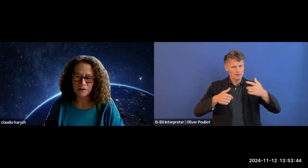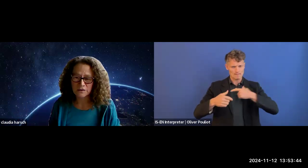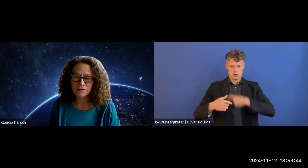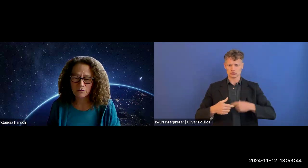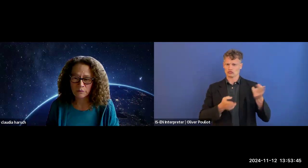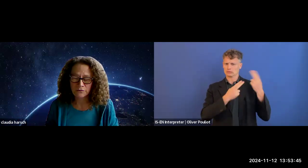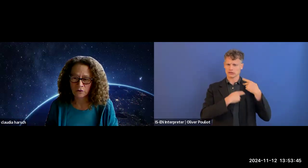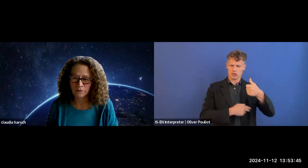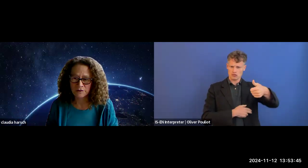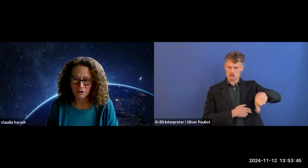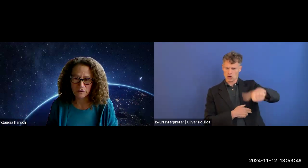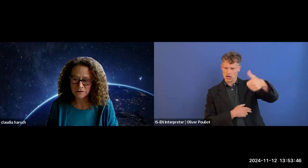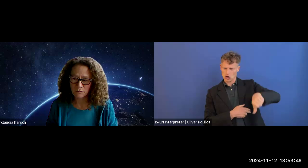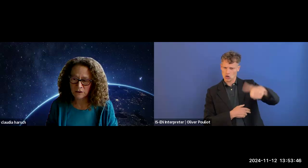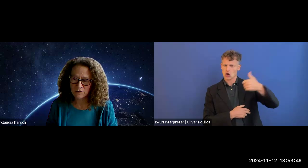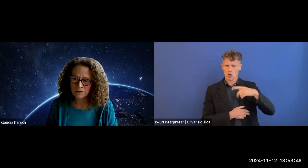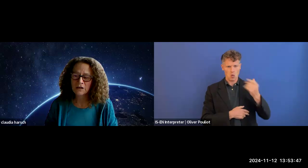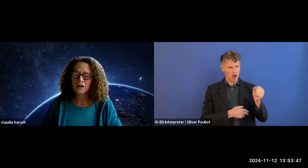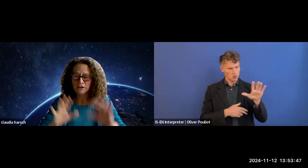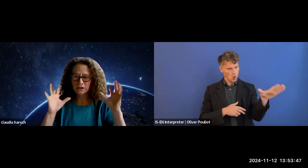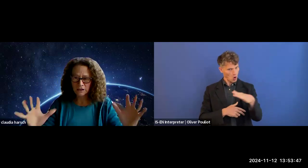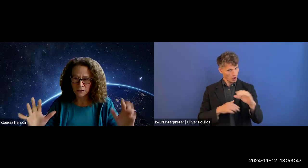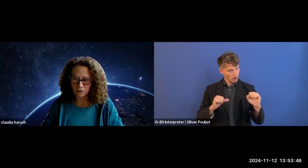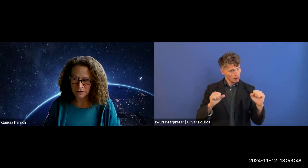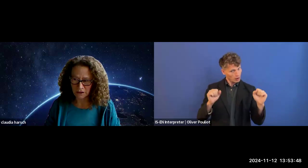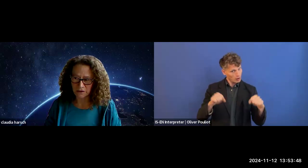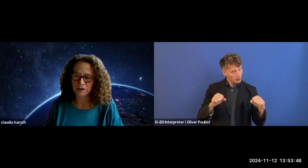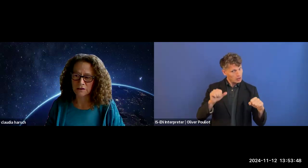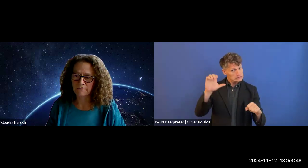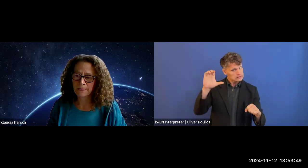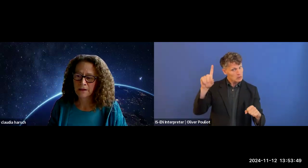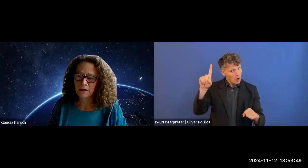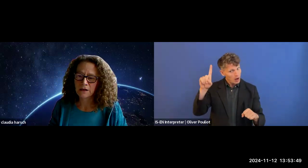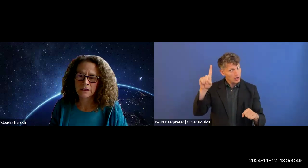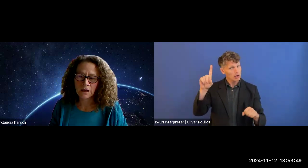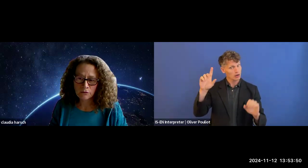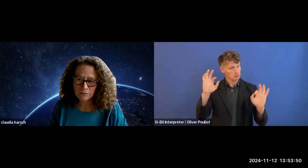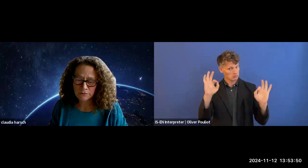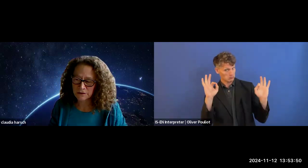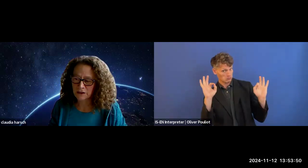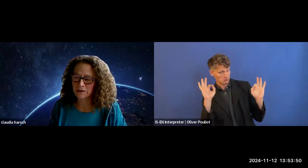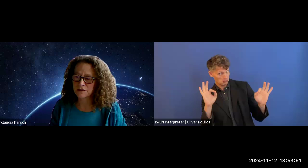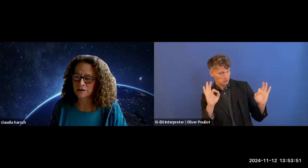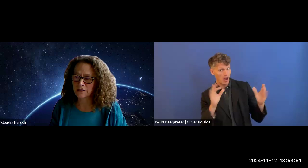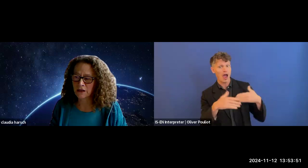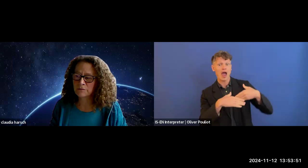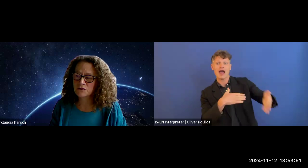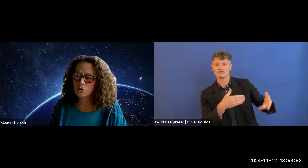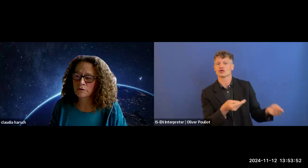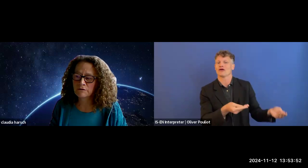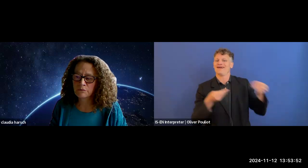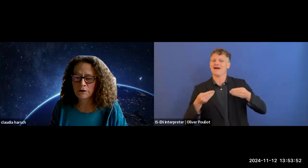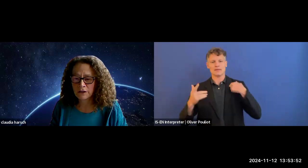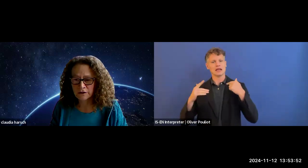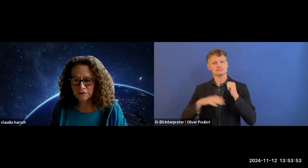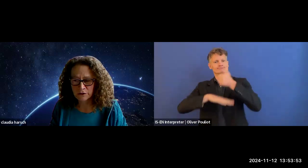what C1 performance in your test means, and then they can do the standard setting. And the outcome of the standard setting helps